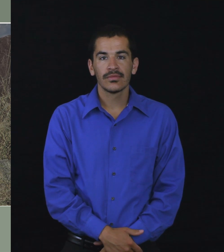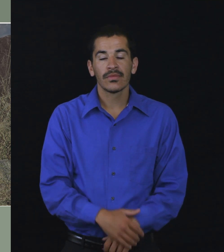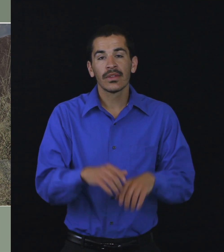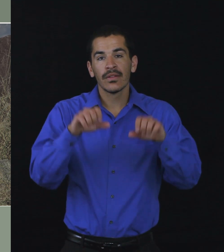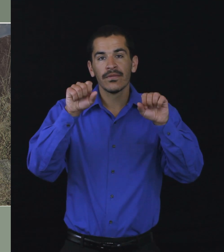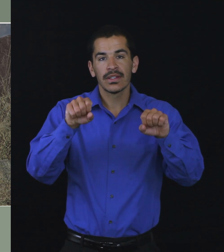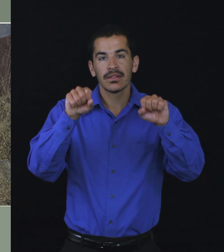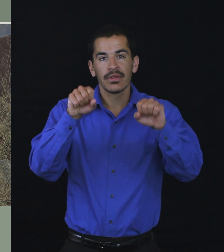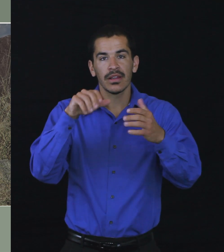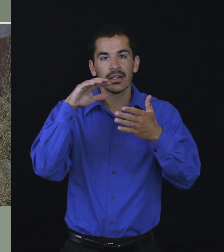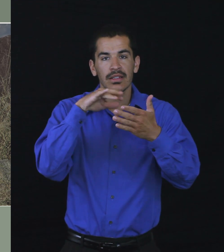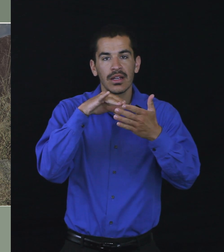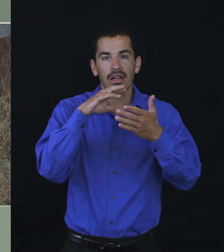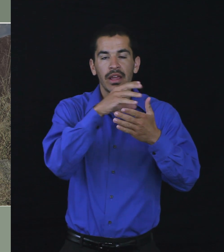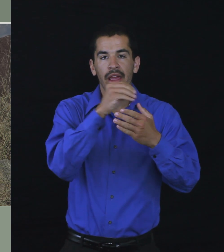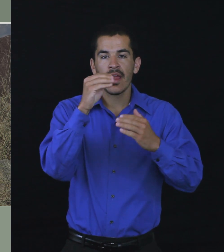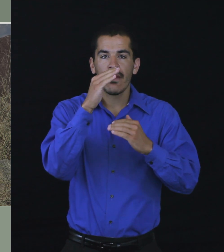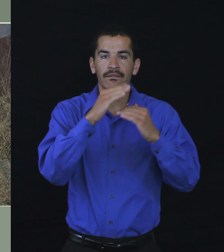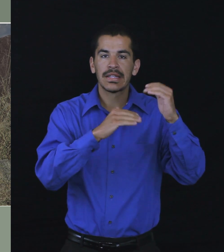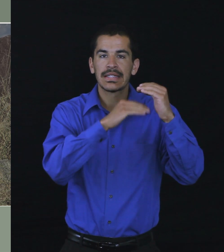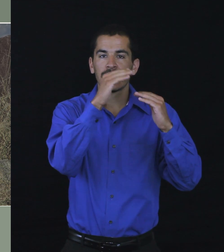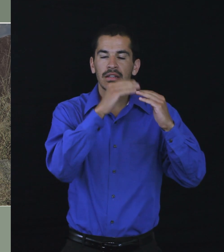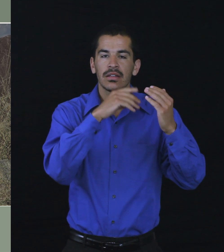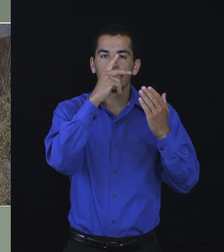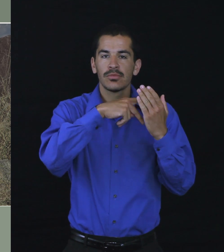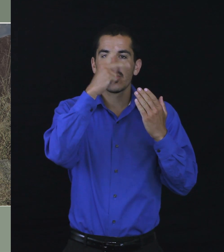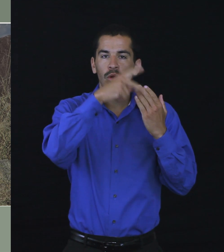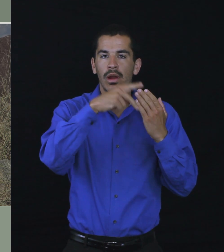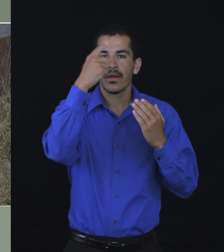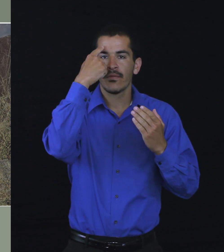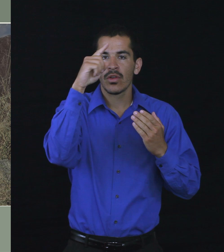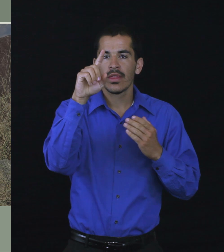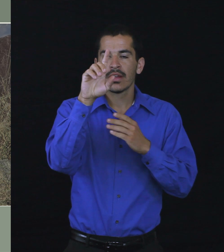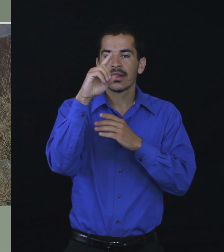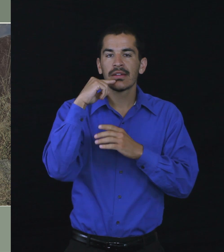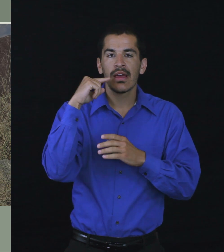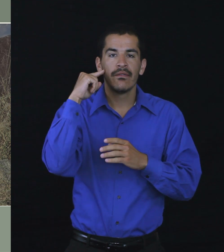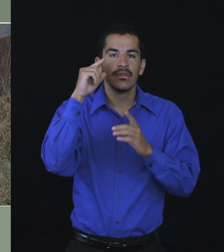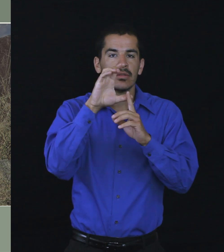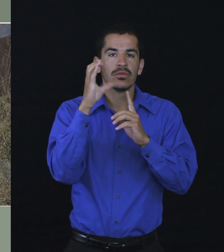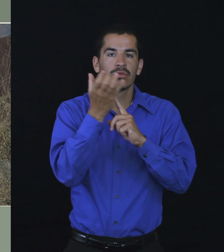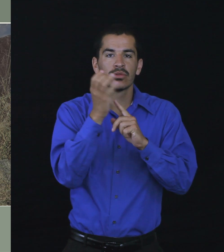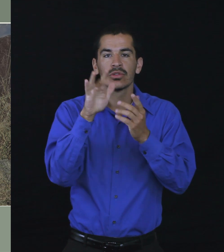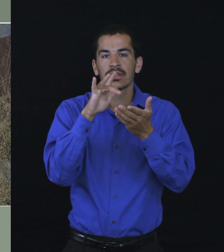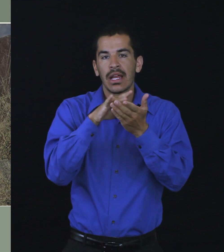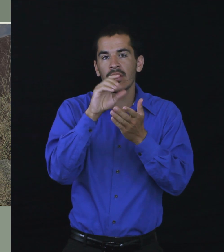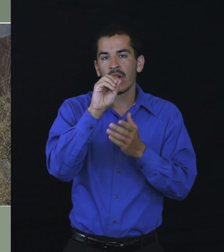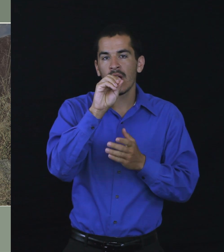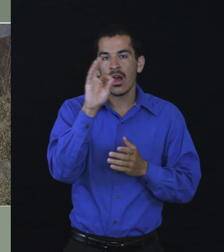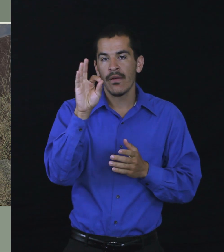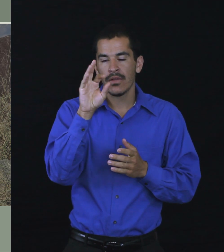Feasibility Study and Facilities Program for the Deaf Culture Center of New Mexico.